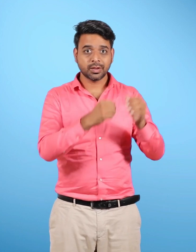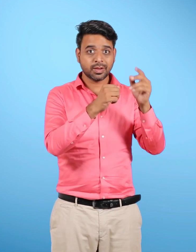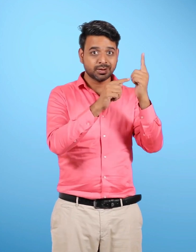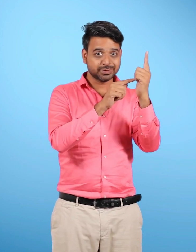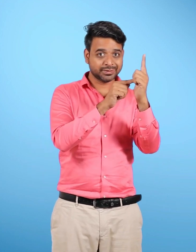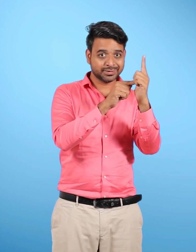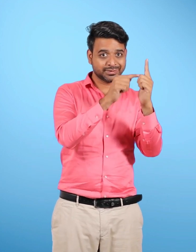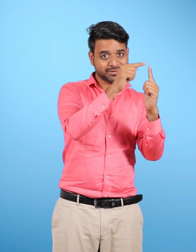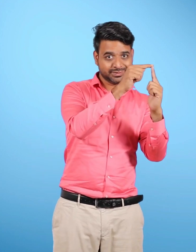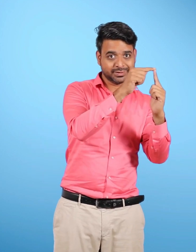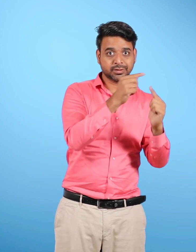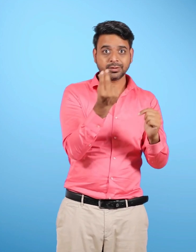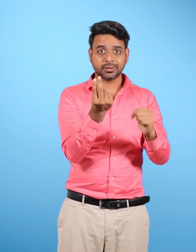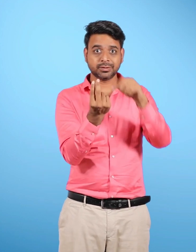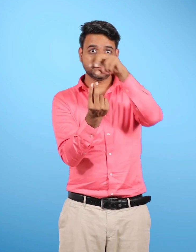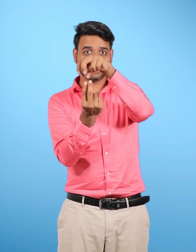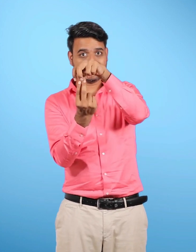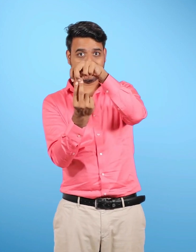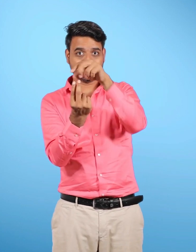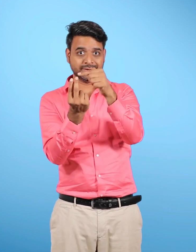different arrangements of electric cell and bulb.